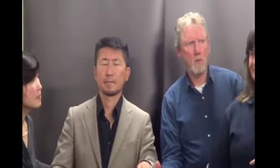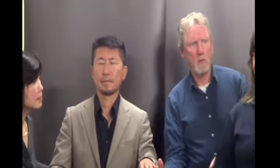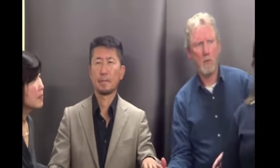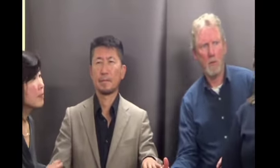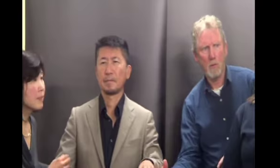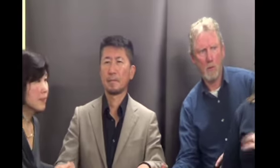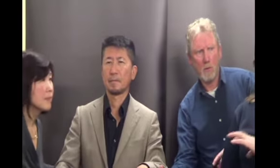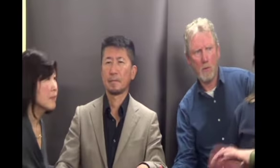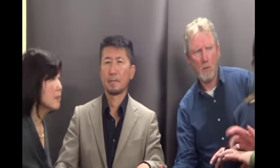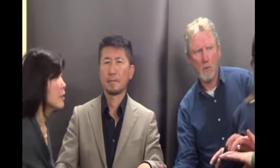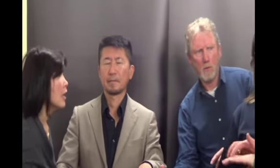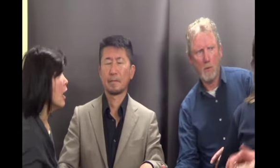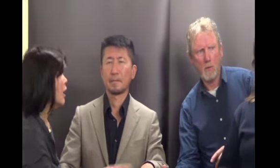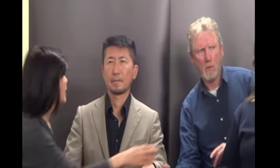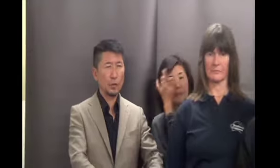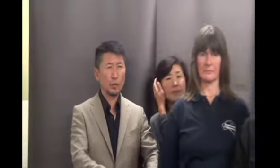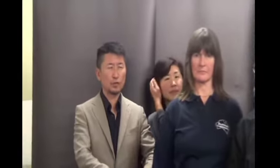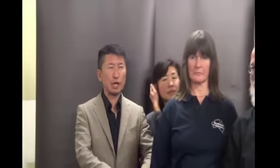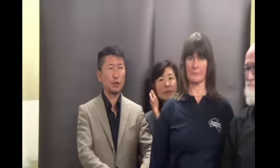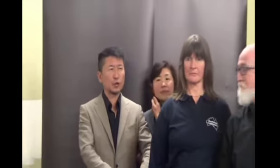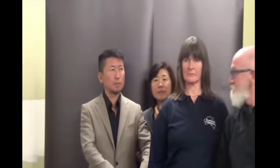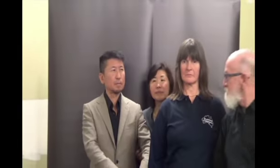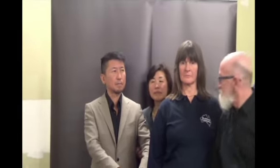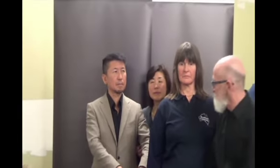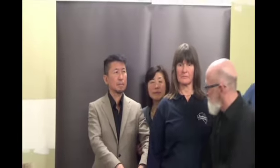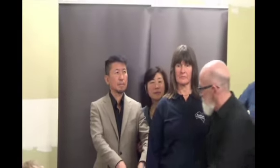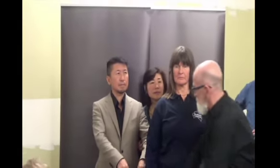join because Heather knows Braille, finger Braille.